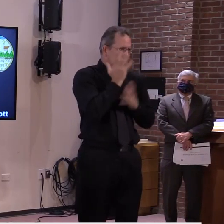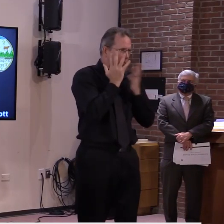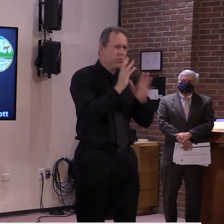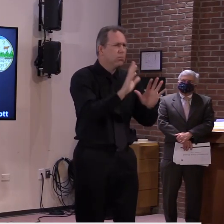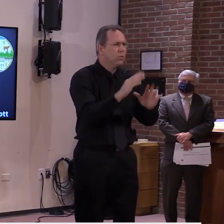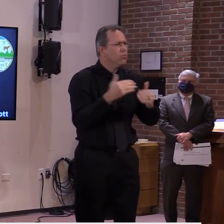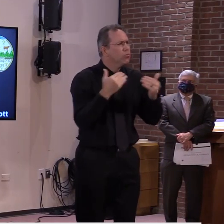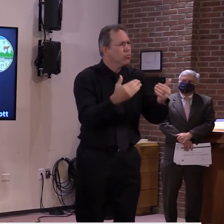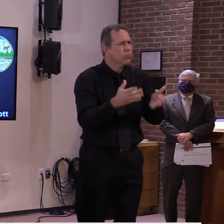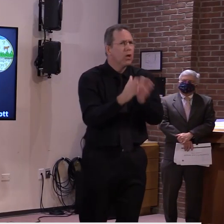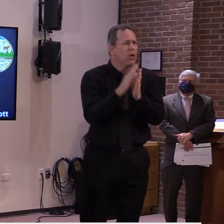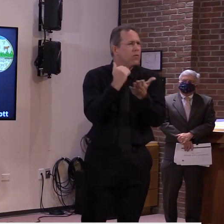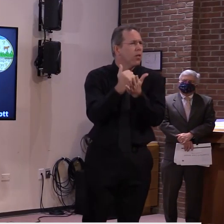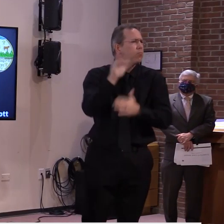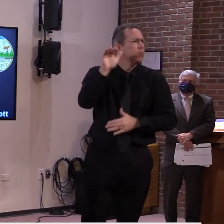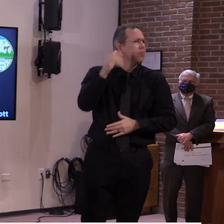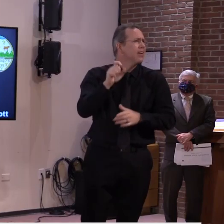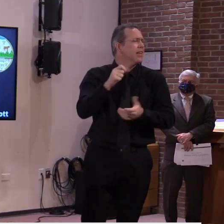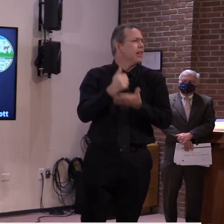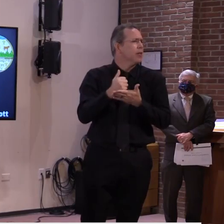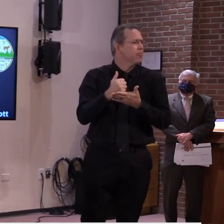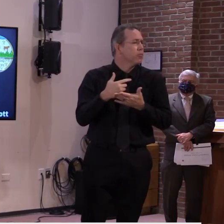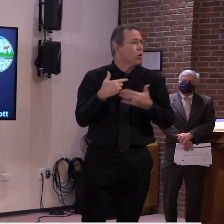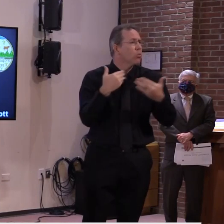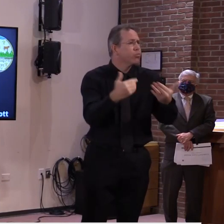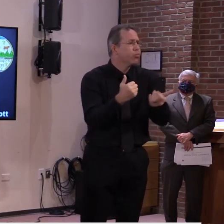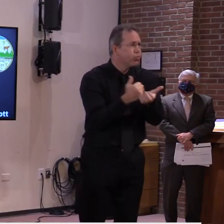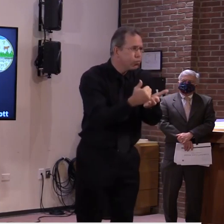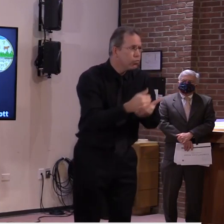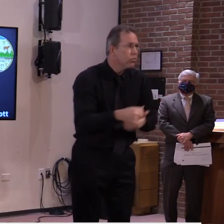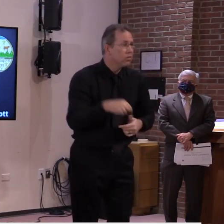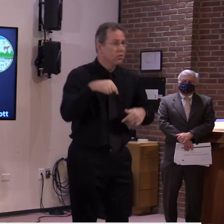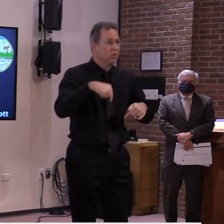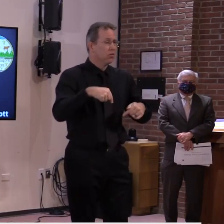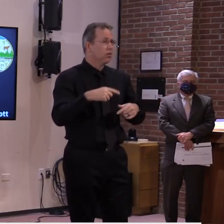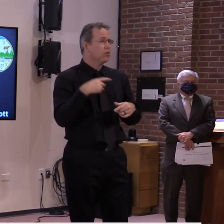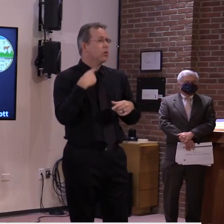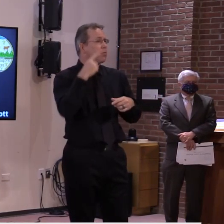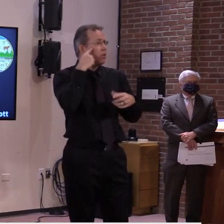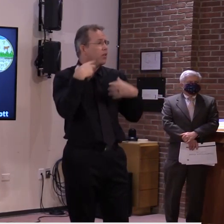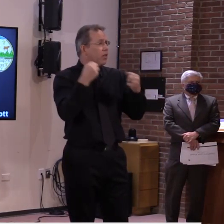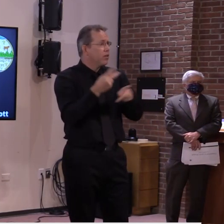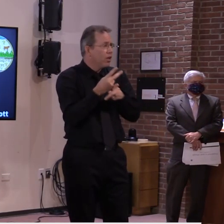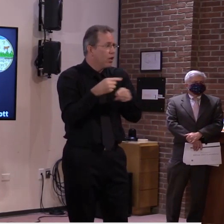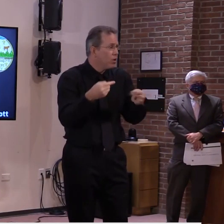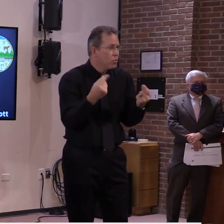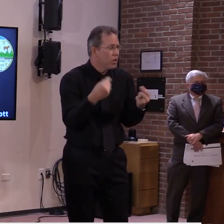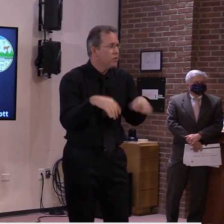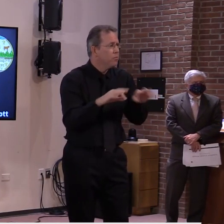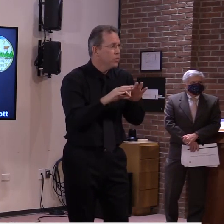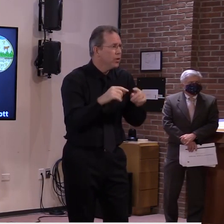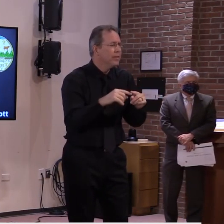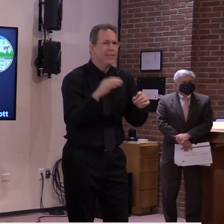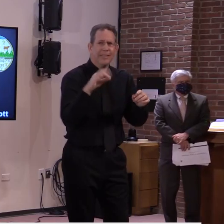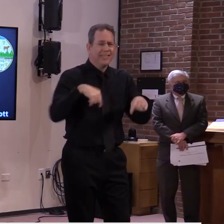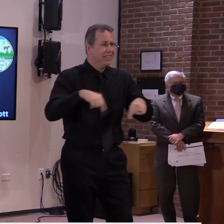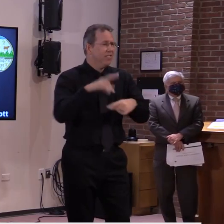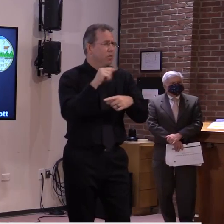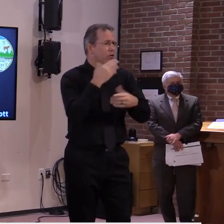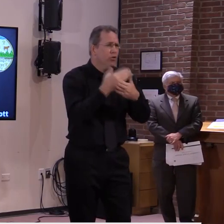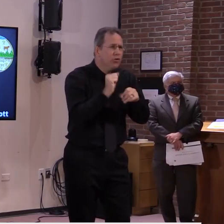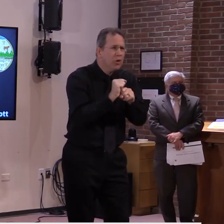country when it comes to access to mental health care. That's because we have a dedicated community of mental health providers and